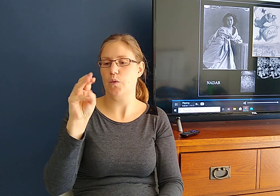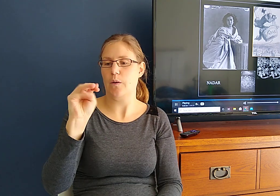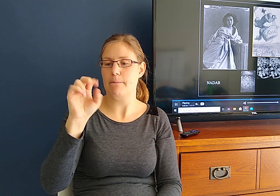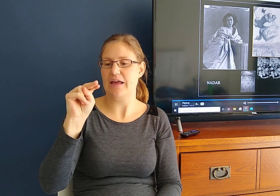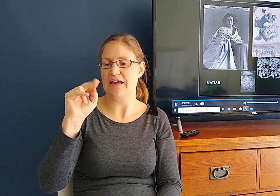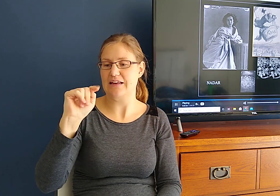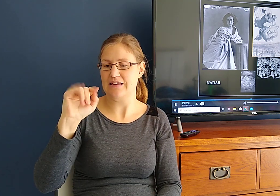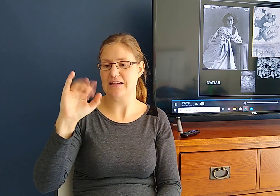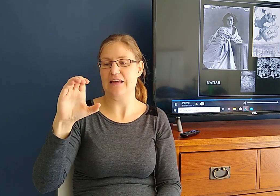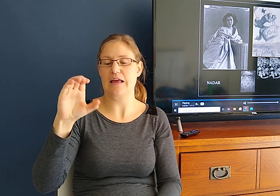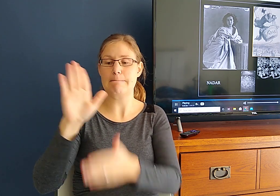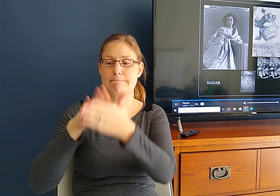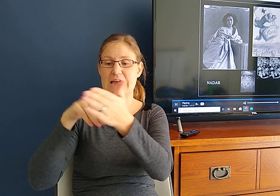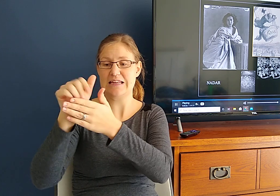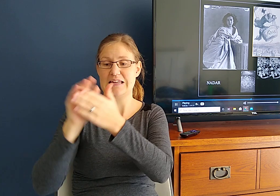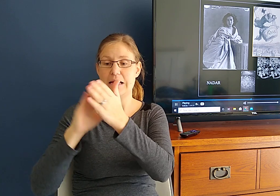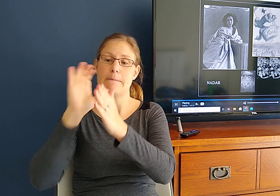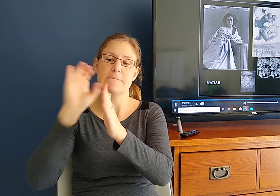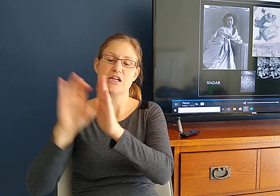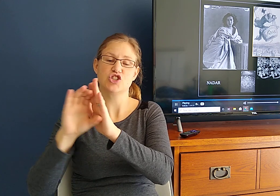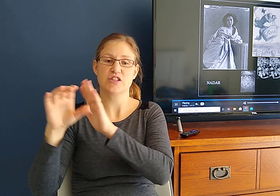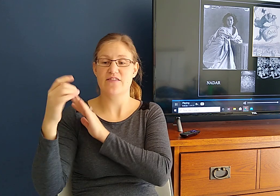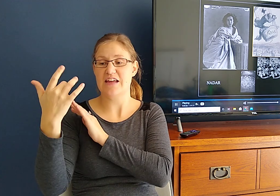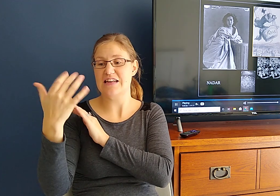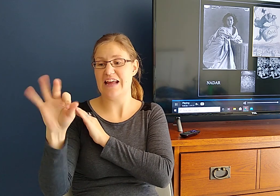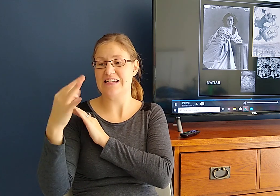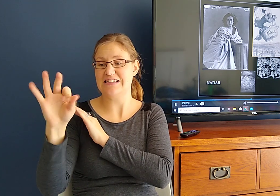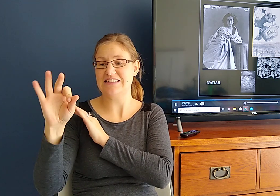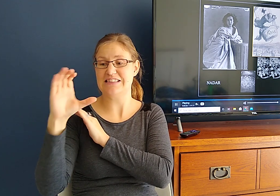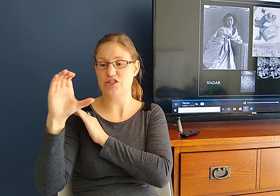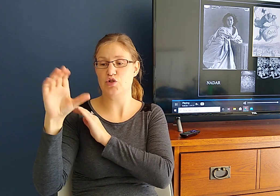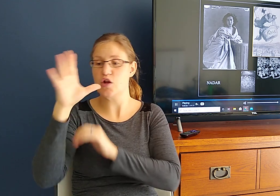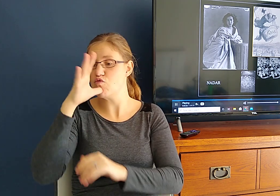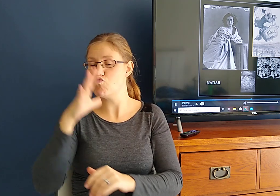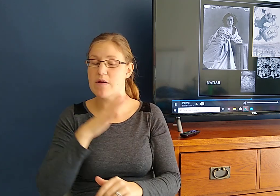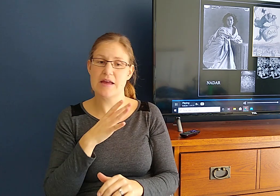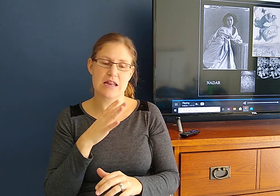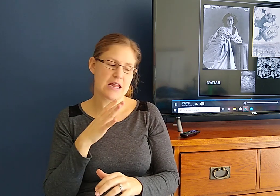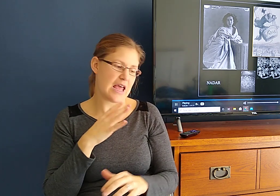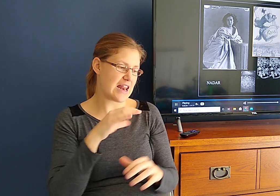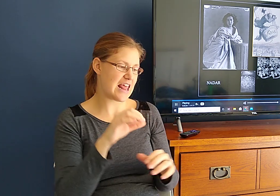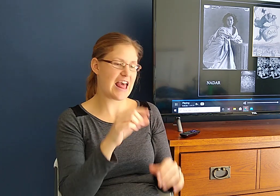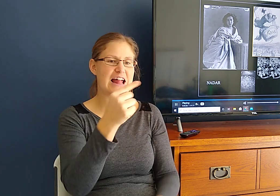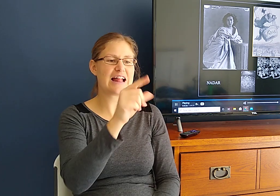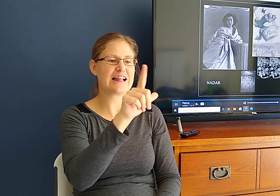painting portraits of the 19th century women and glamour photography of today.